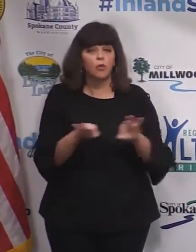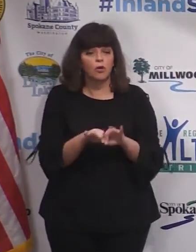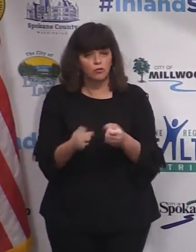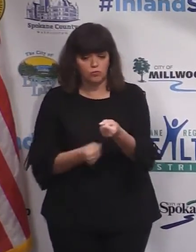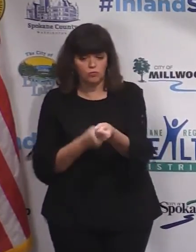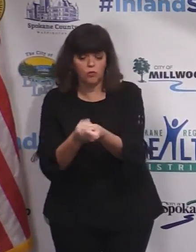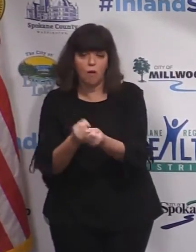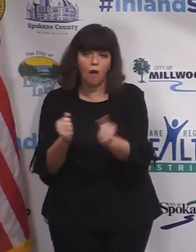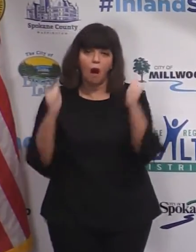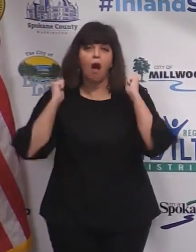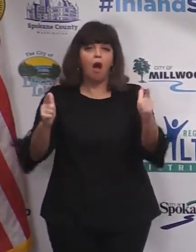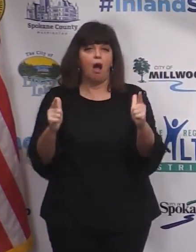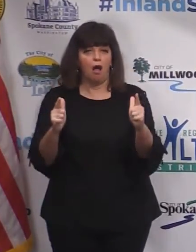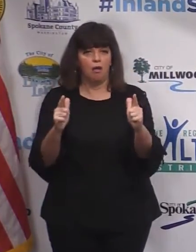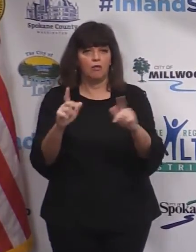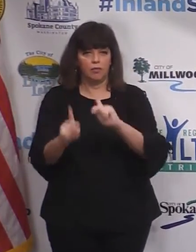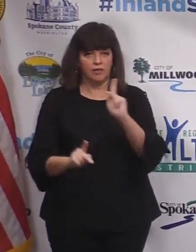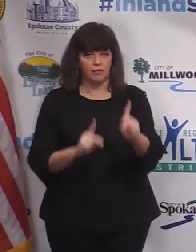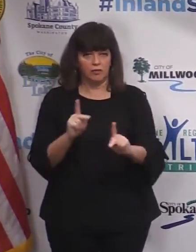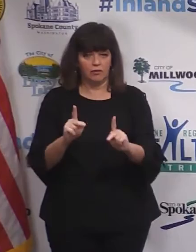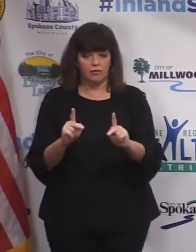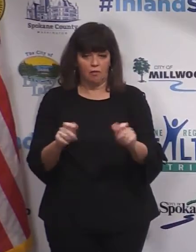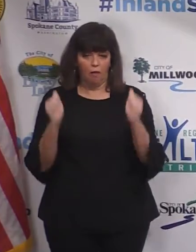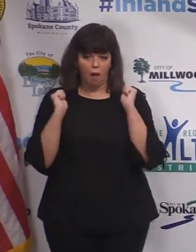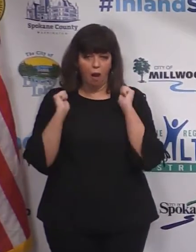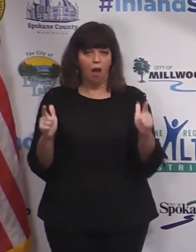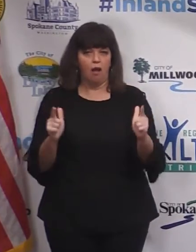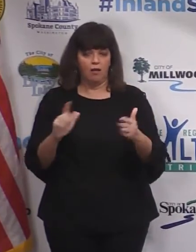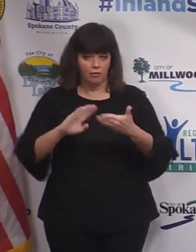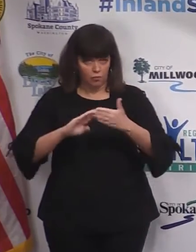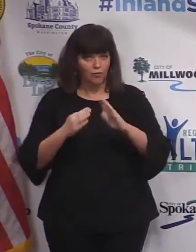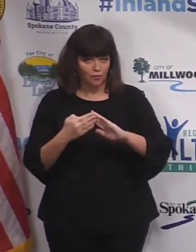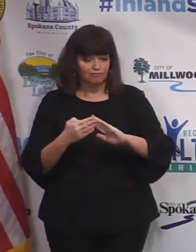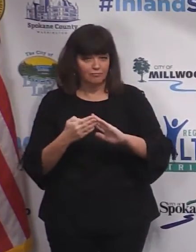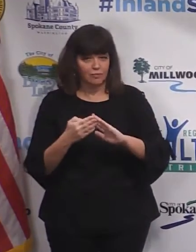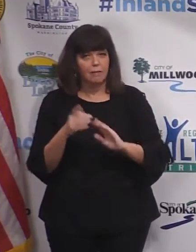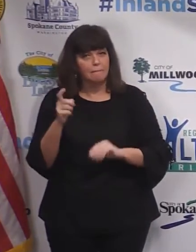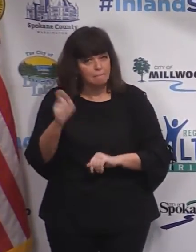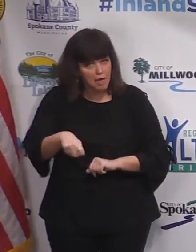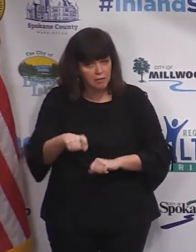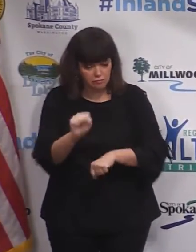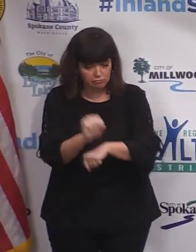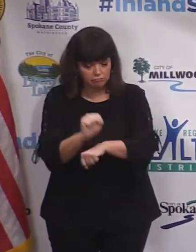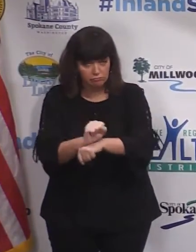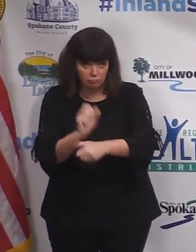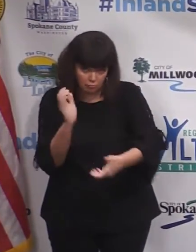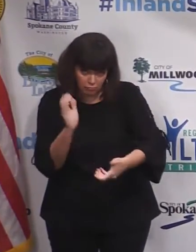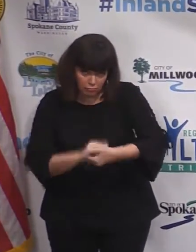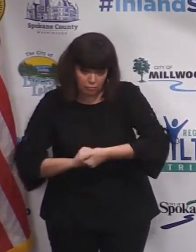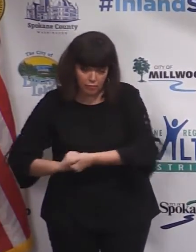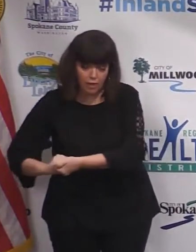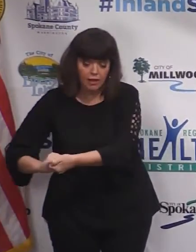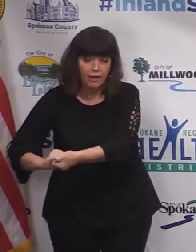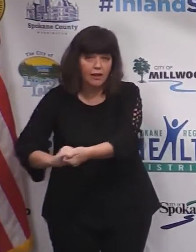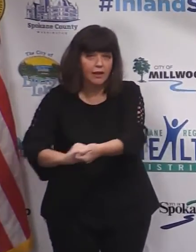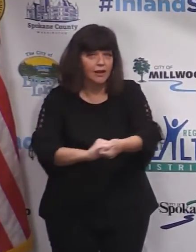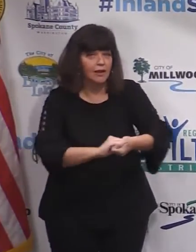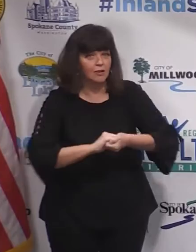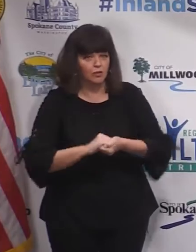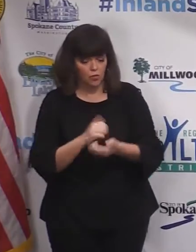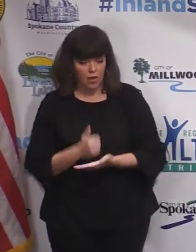communities. We have to work together and collaboratively to support each other to get through this and get back on our